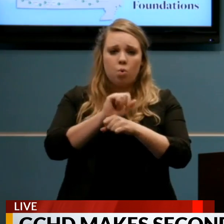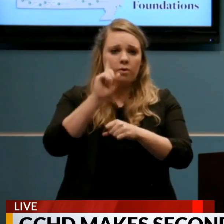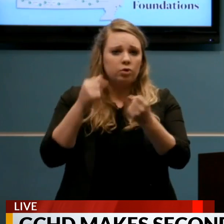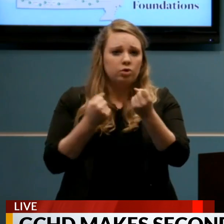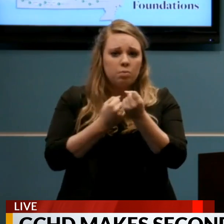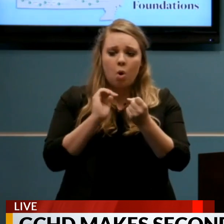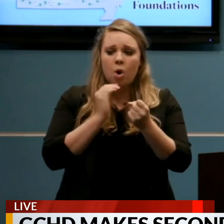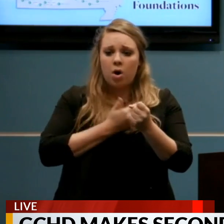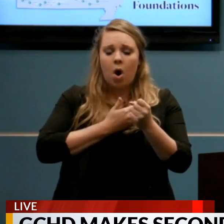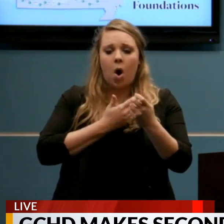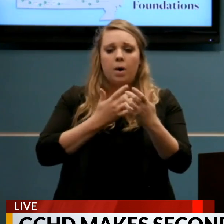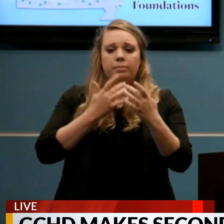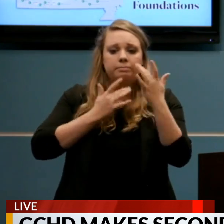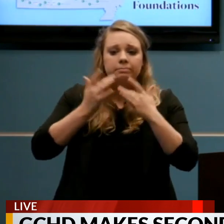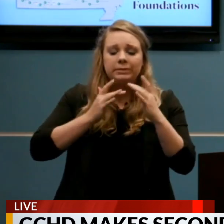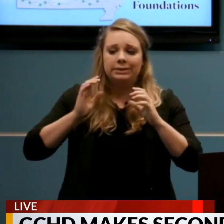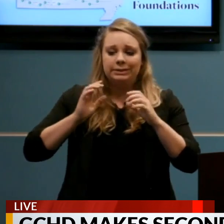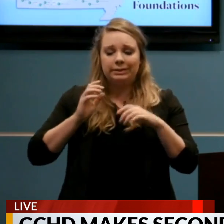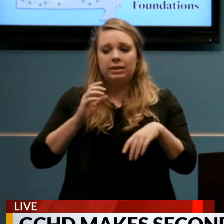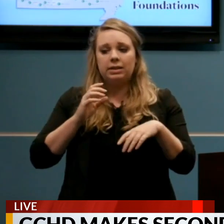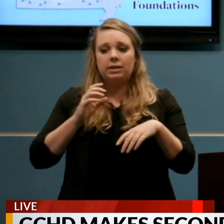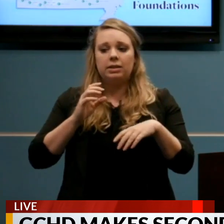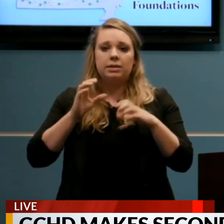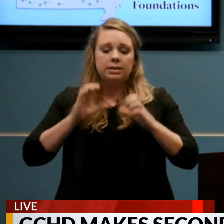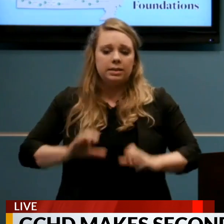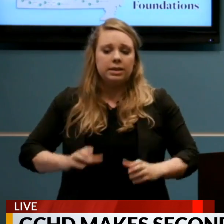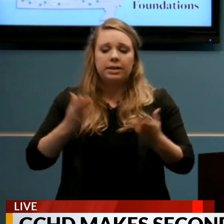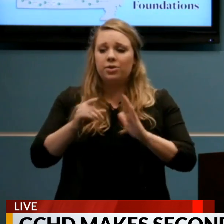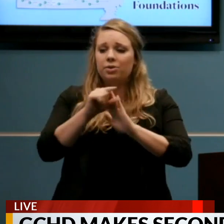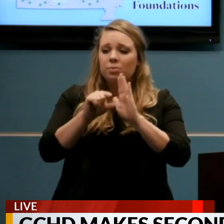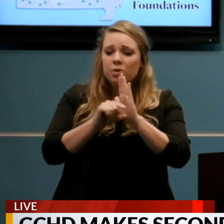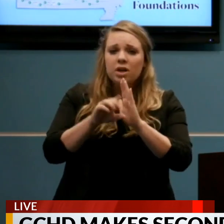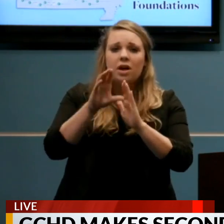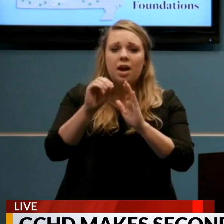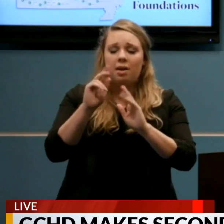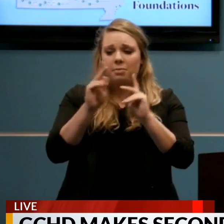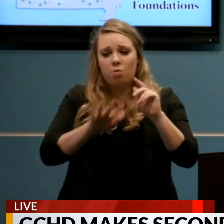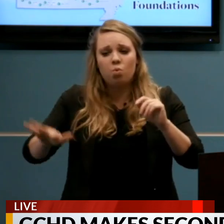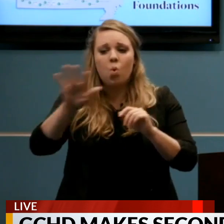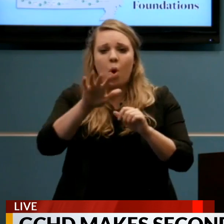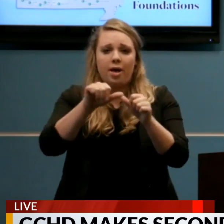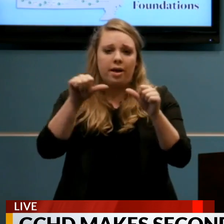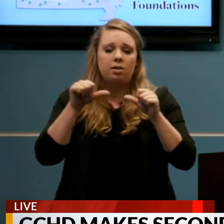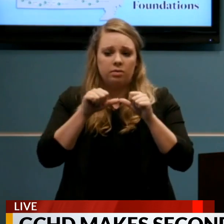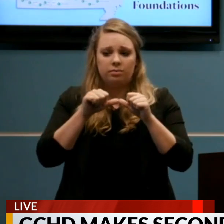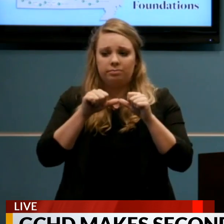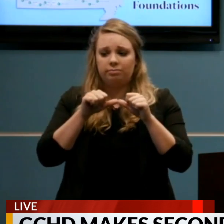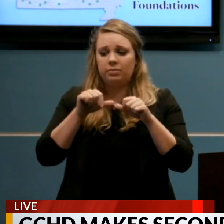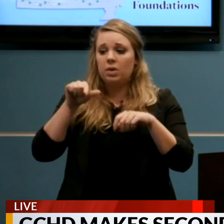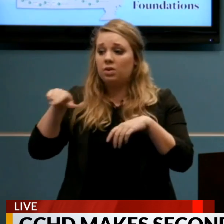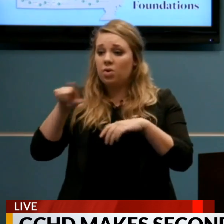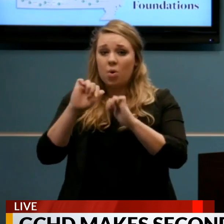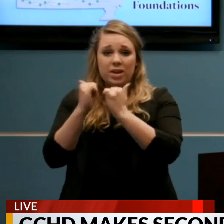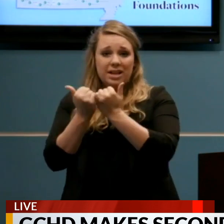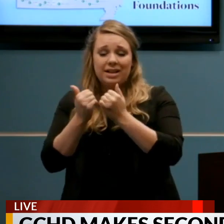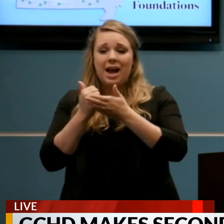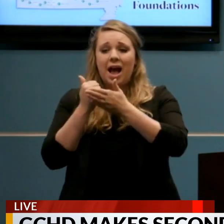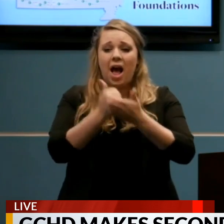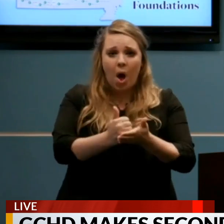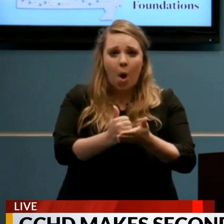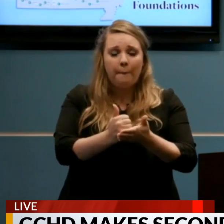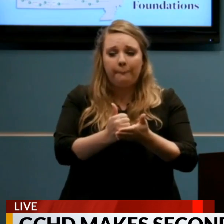vulnerable citizens in Springfield and across our region. These agencies serve as second responders in